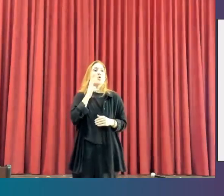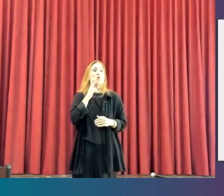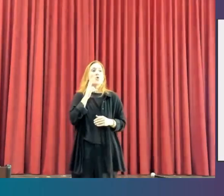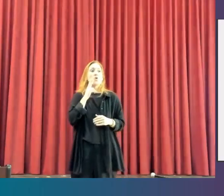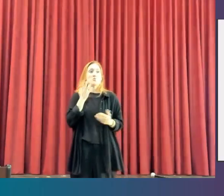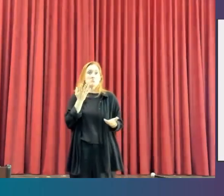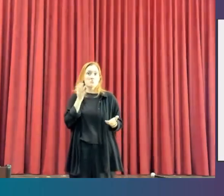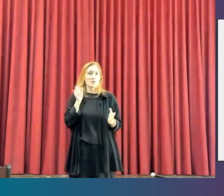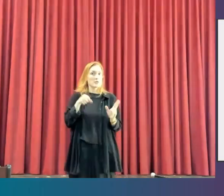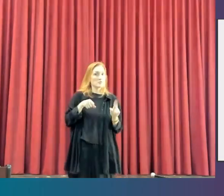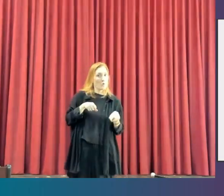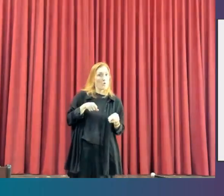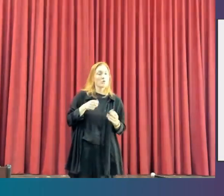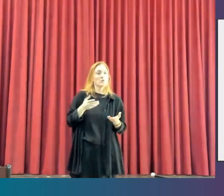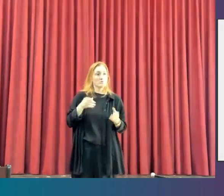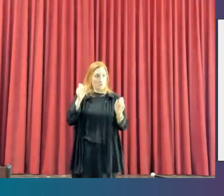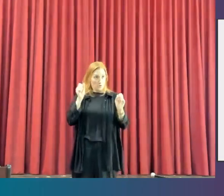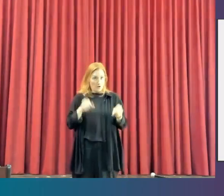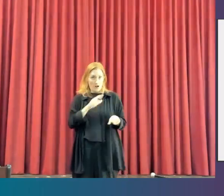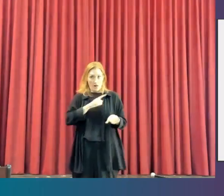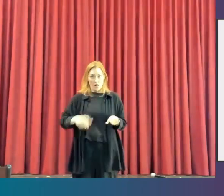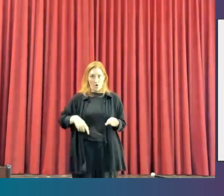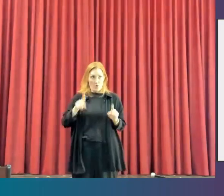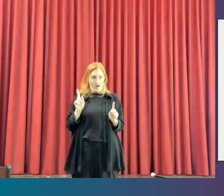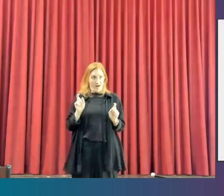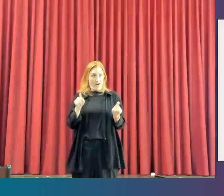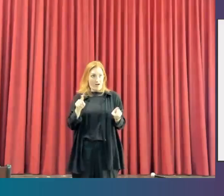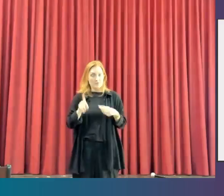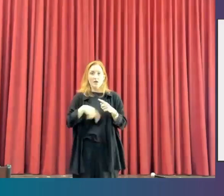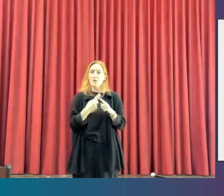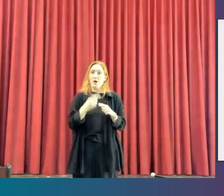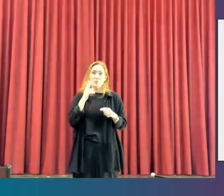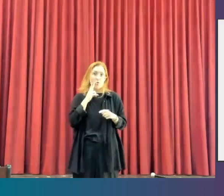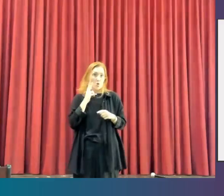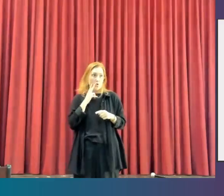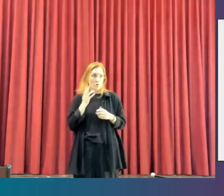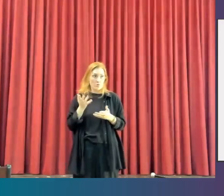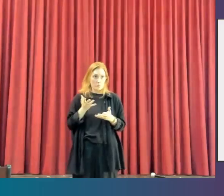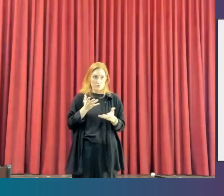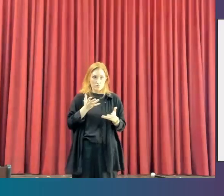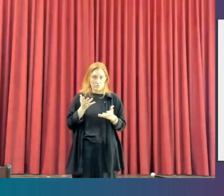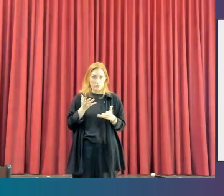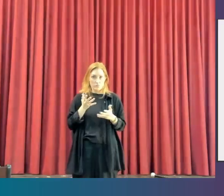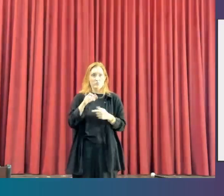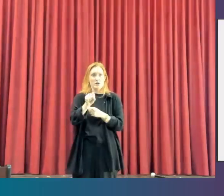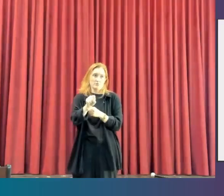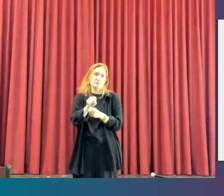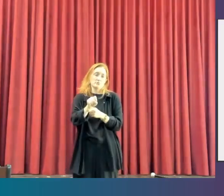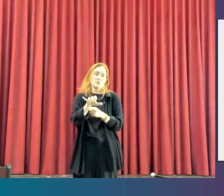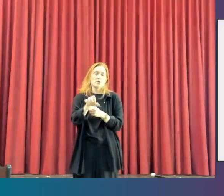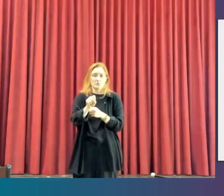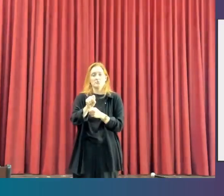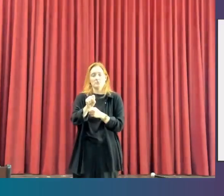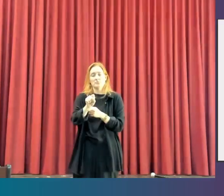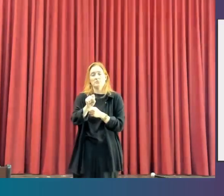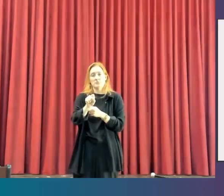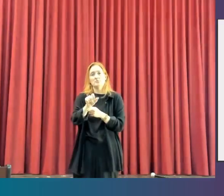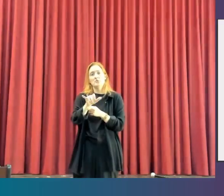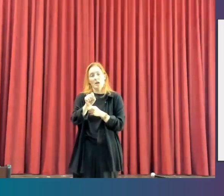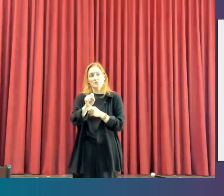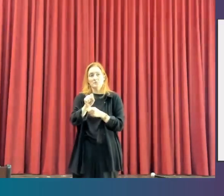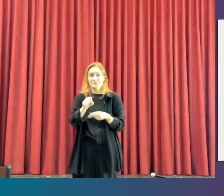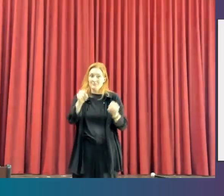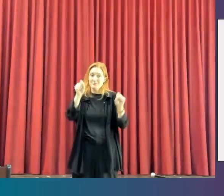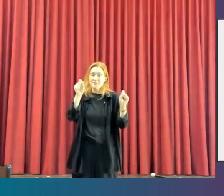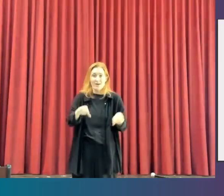So can landlords ask about my smoking status? The answer is yes, right? And they can